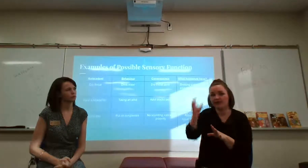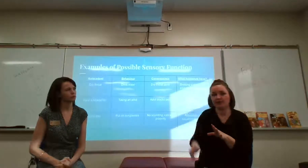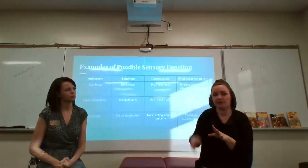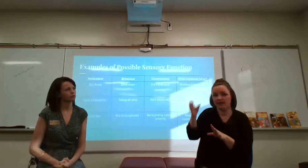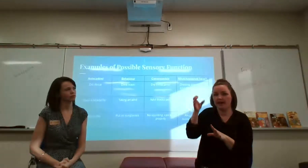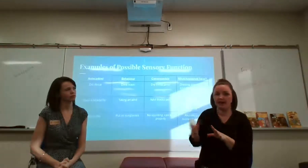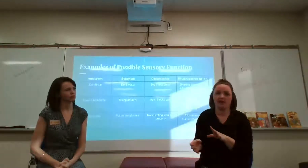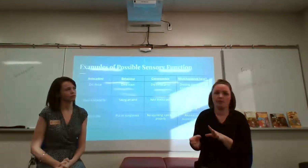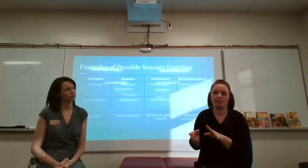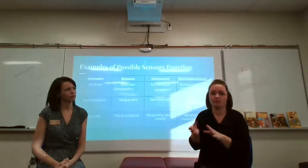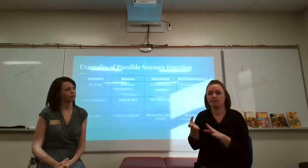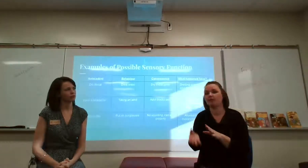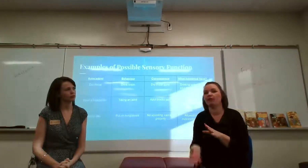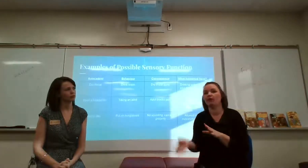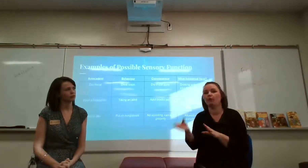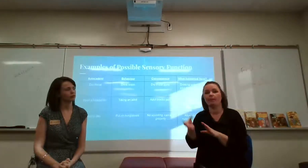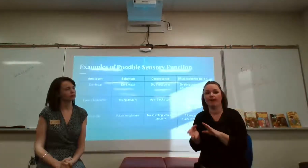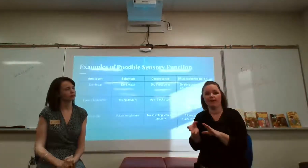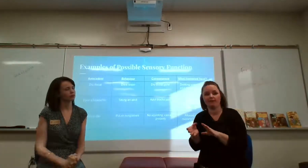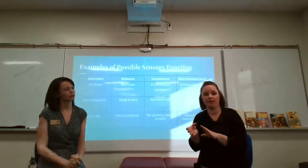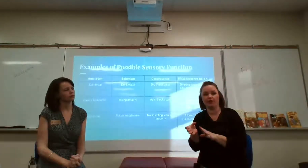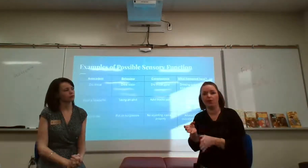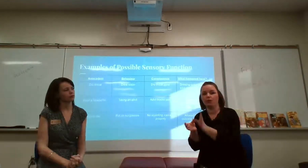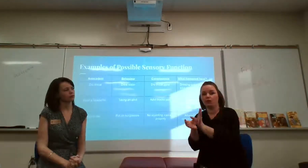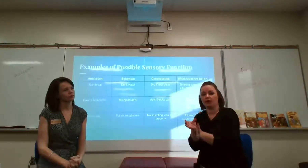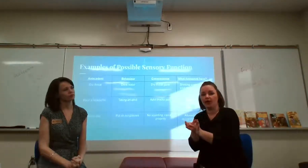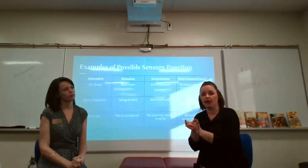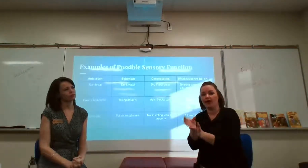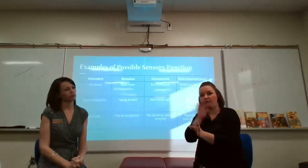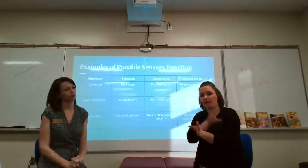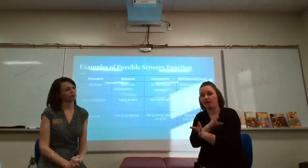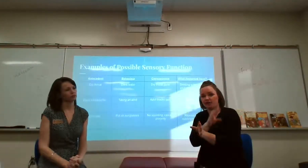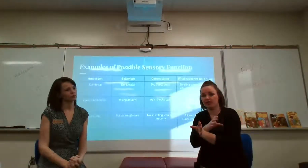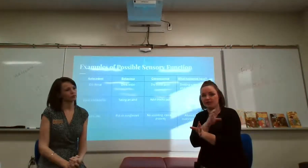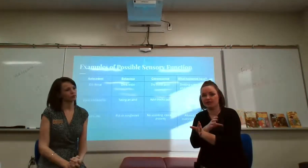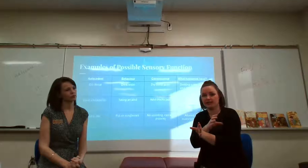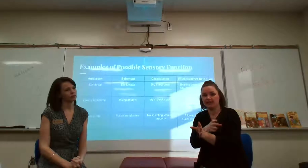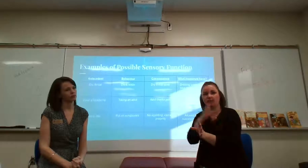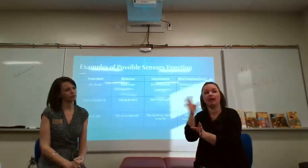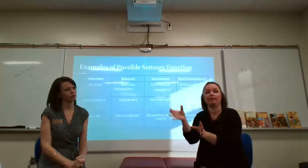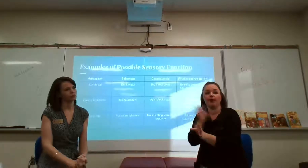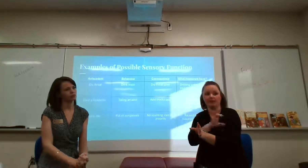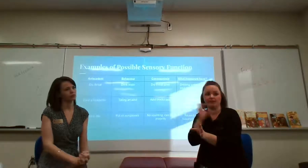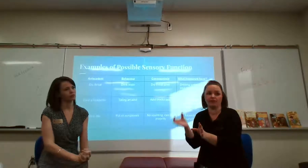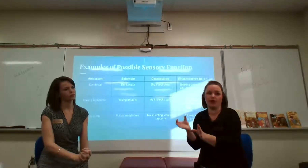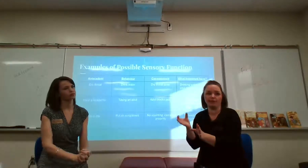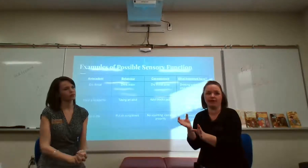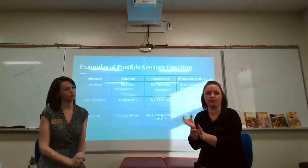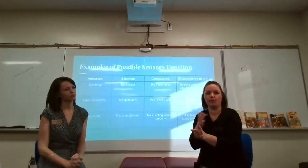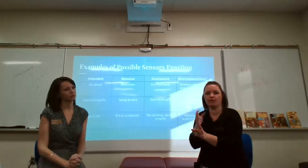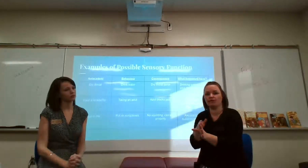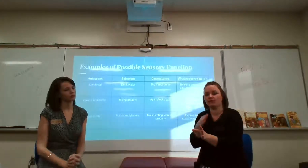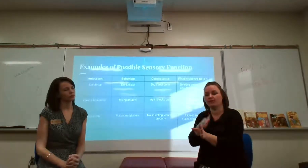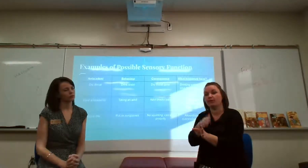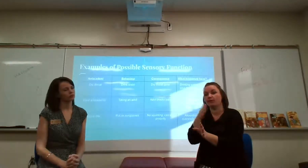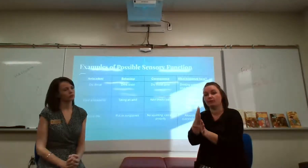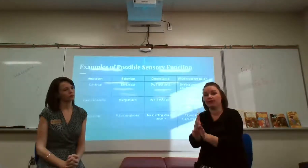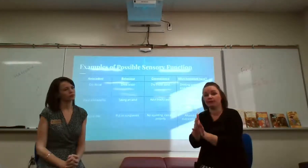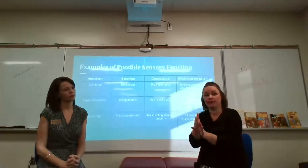function there. And what we do is we look at what behavior would allow that function to continue in a positive way. Because what we want to do is give them a replacement